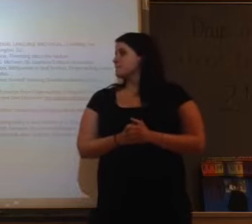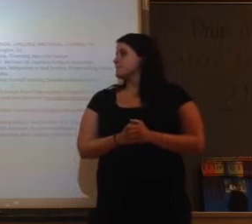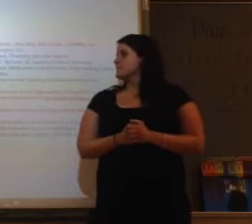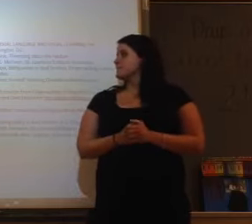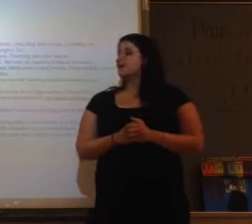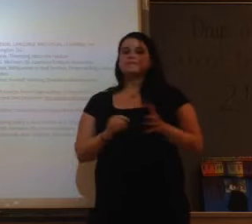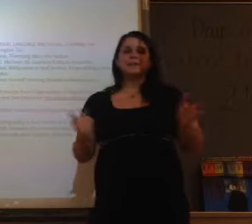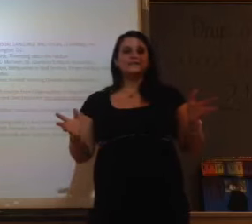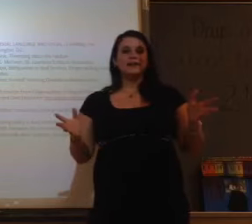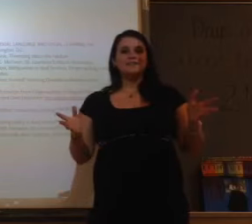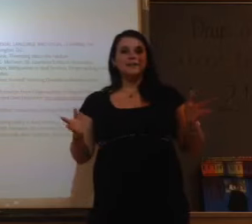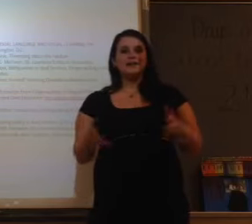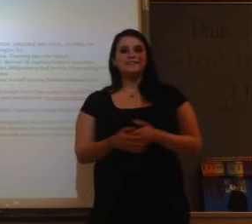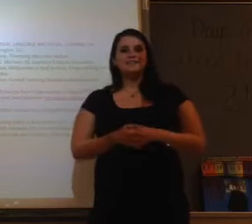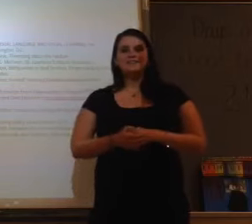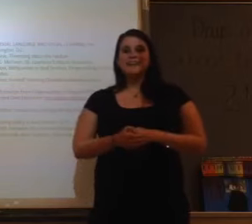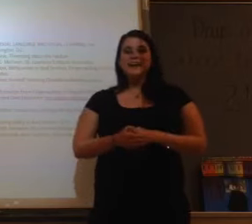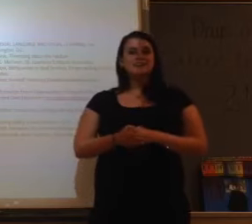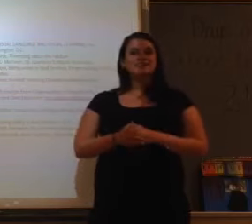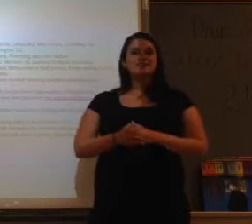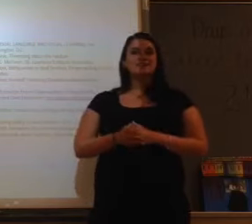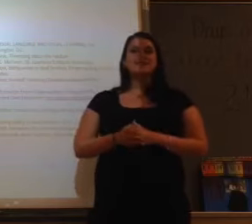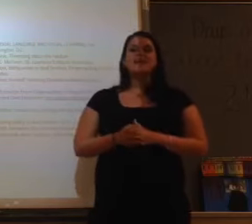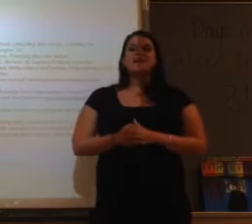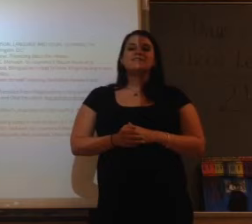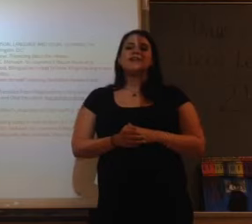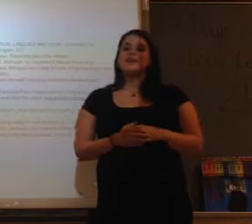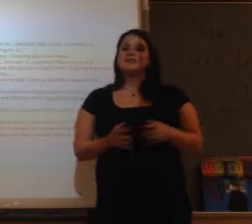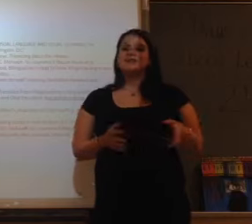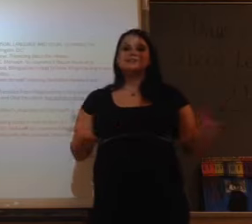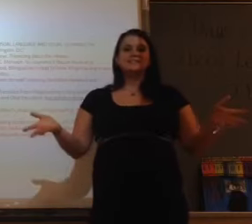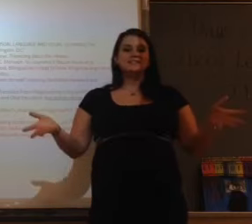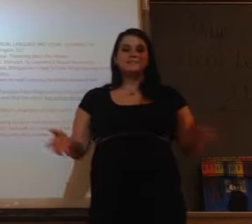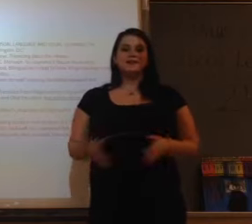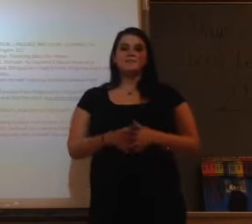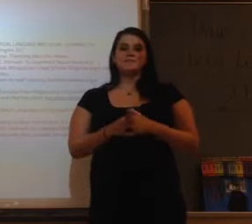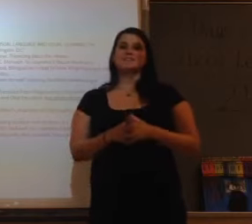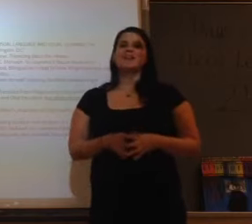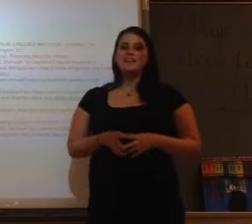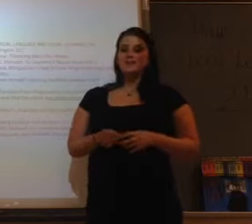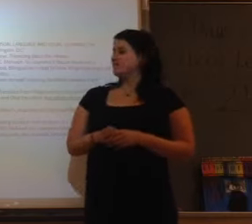But that's what I've compacted into today. So if you have any questions, let me know. Thank you.